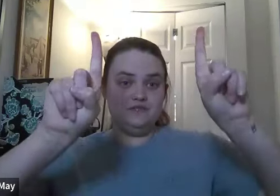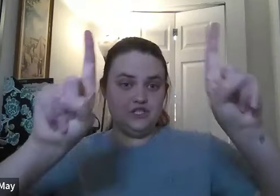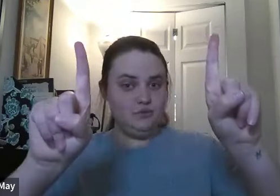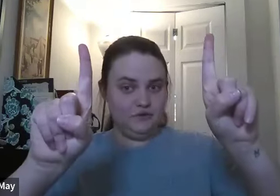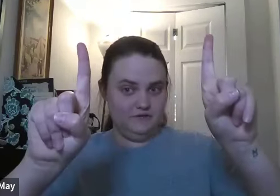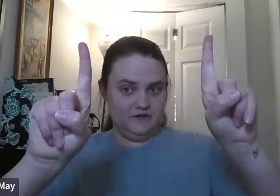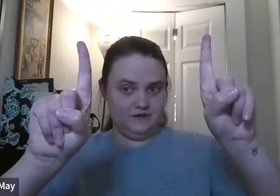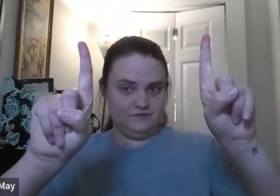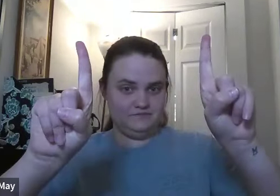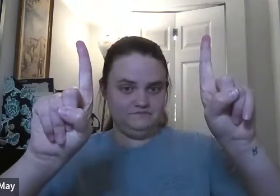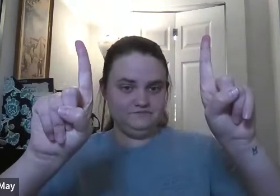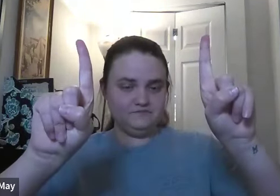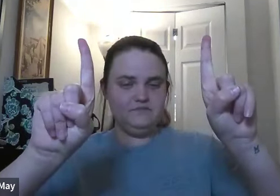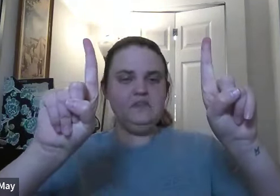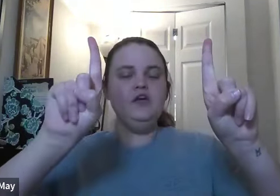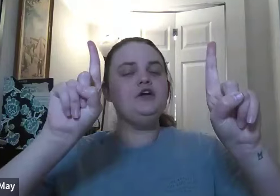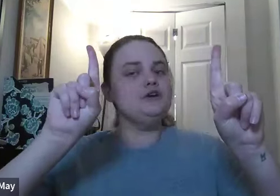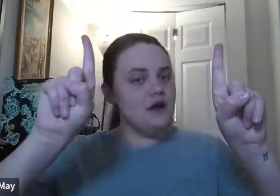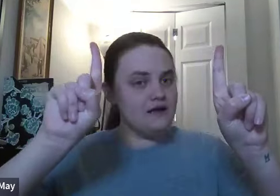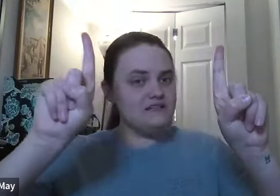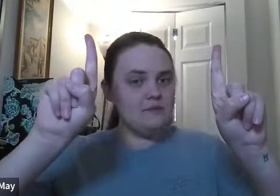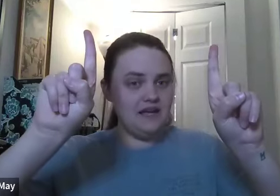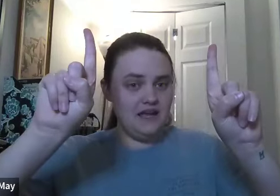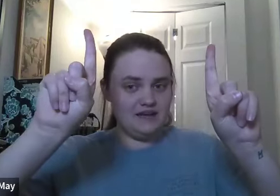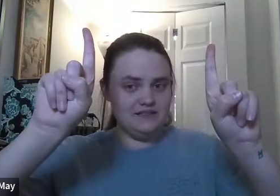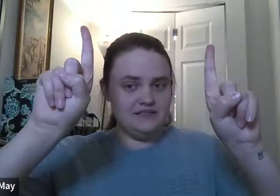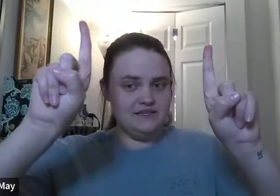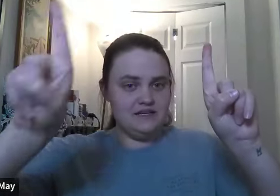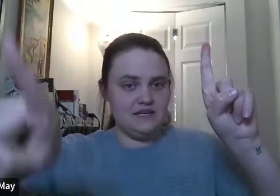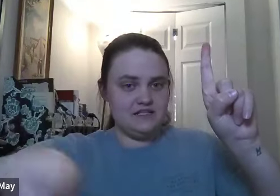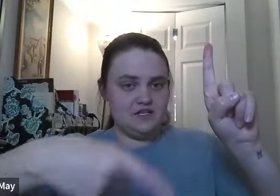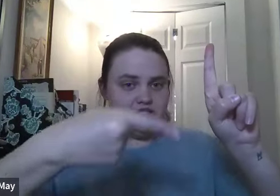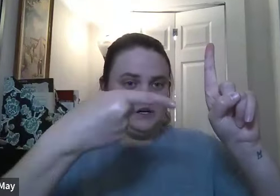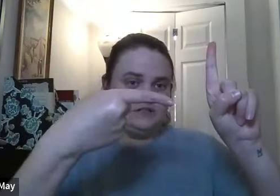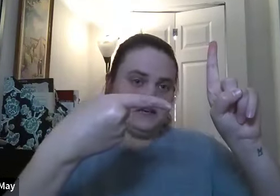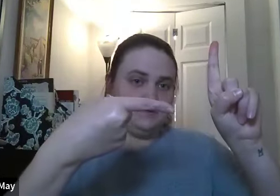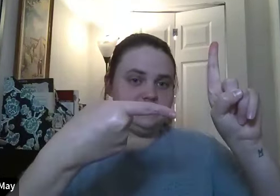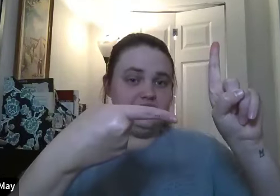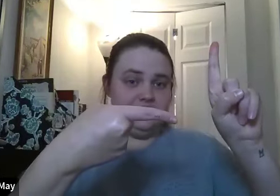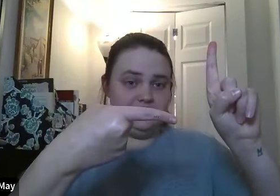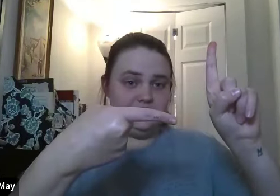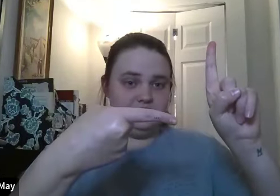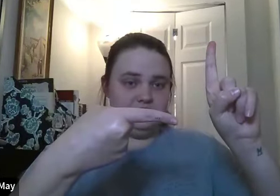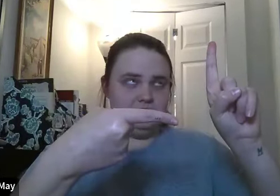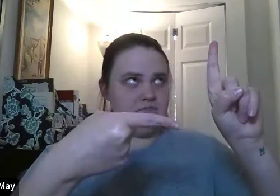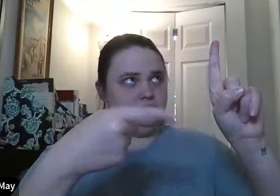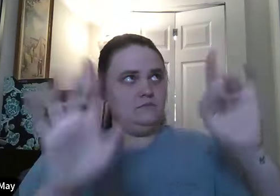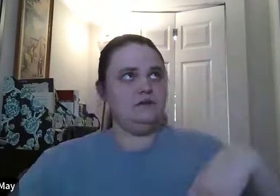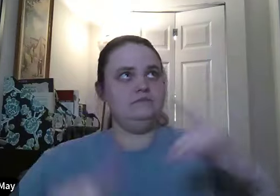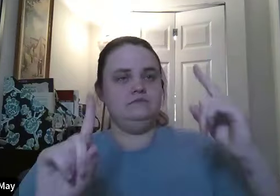2 pointer fingers. Your non-dominant hand is gonna turn sideways like this. Wait,